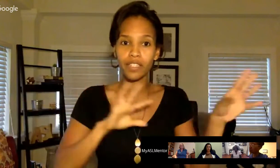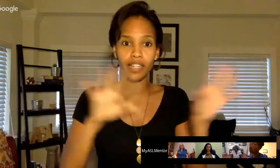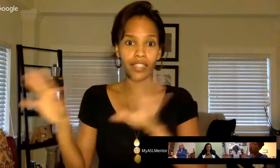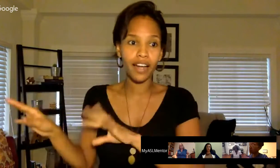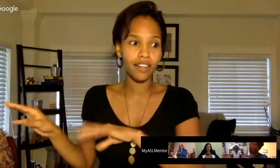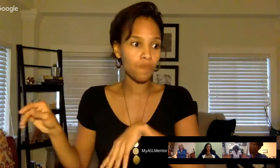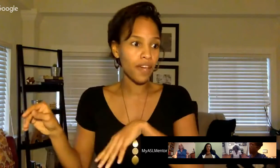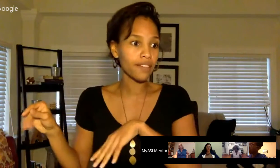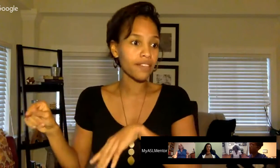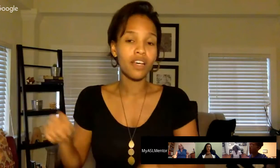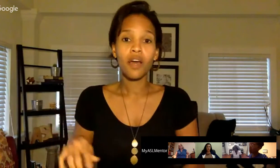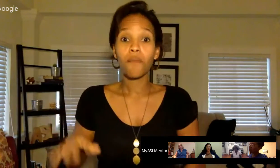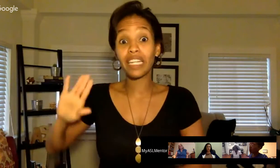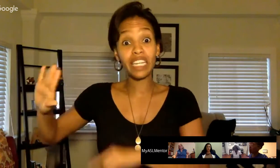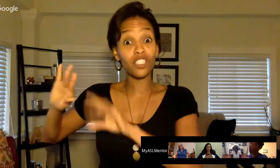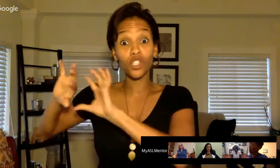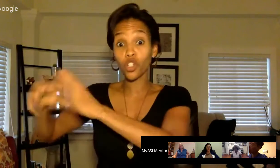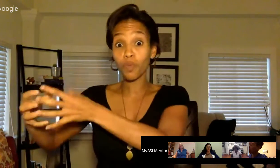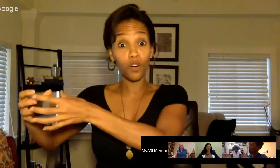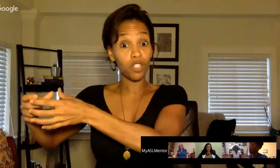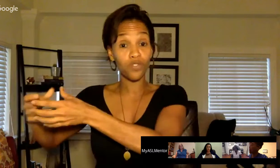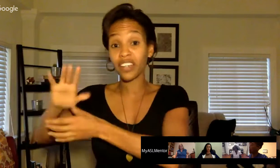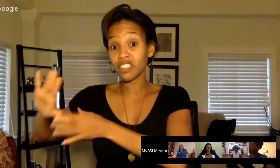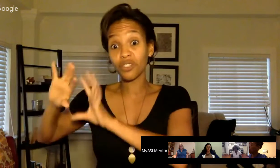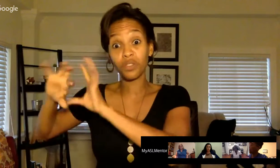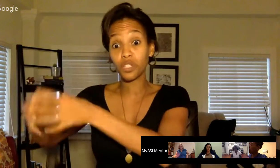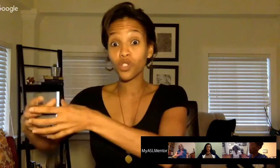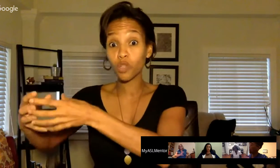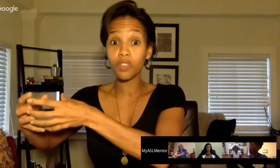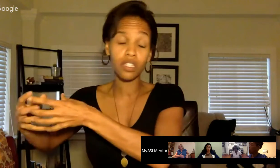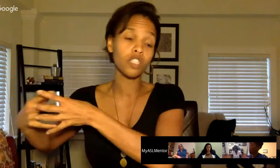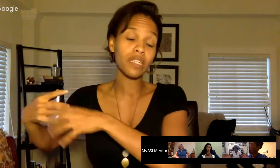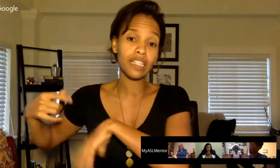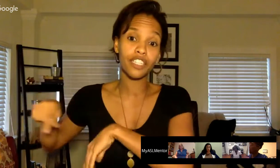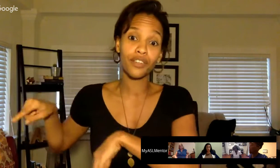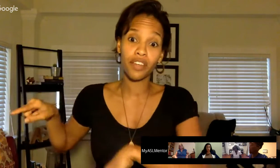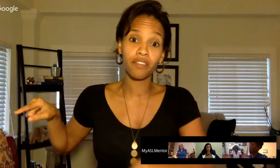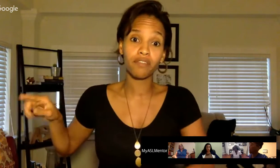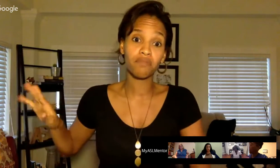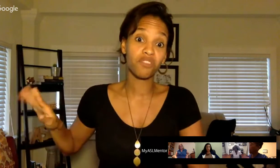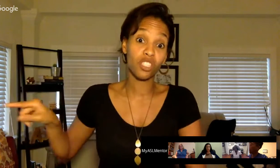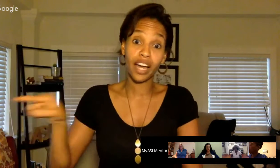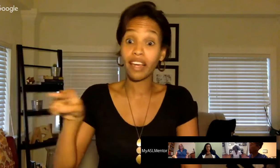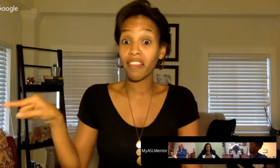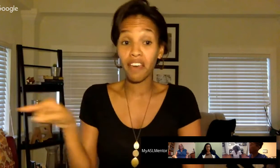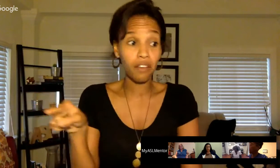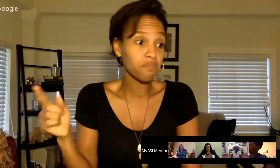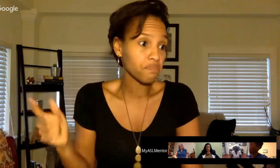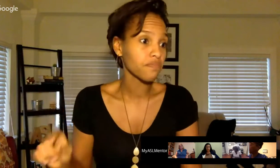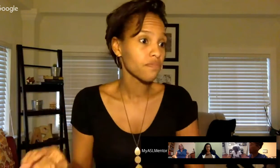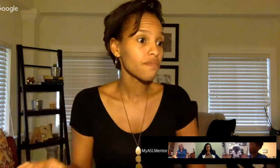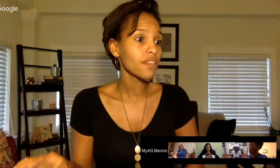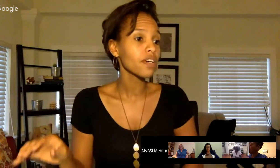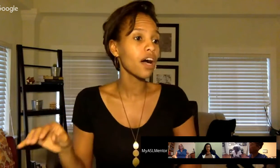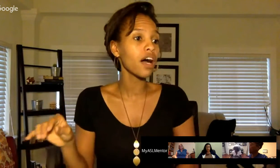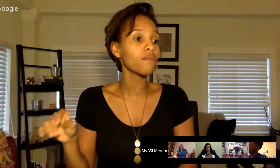space, side on space. But his group works fine too. His group is a little bit clearer than just signing they.